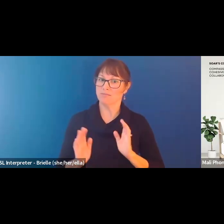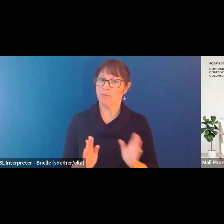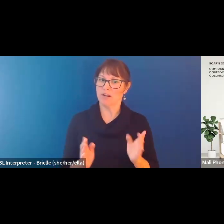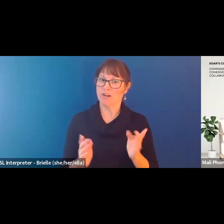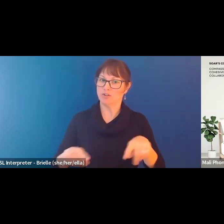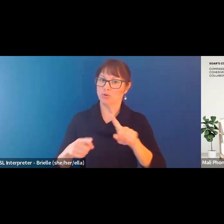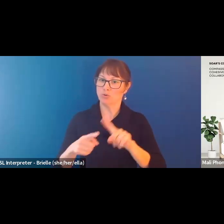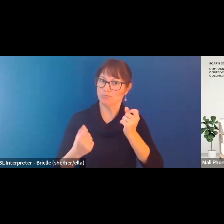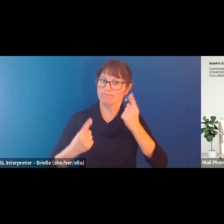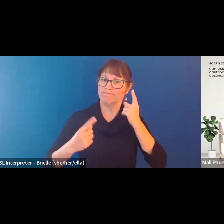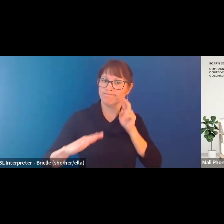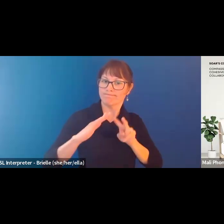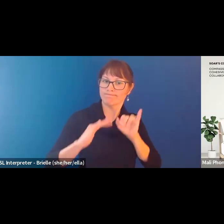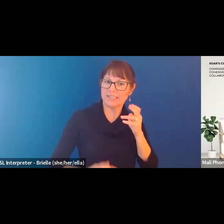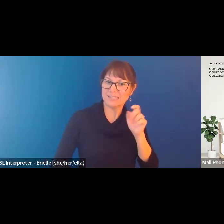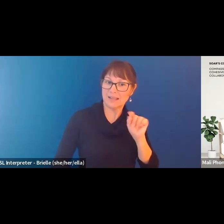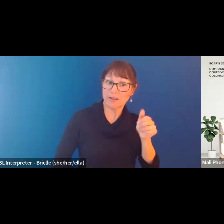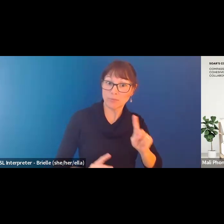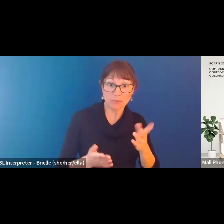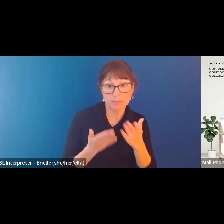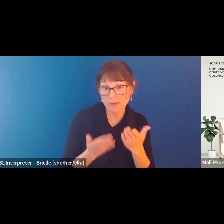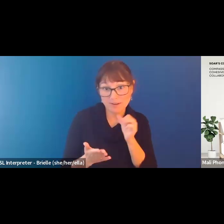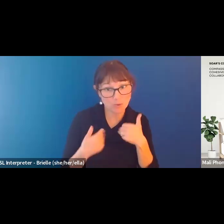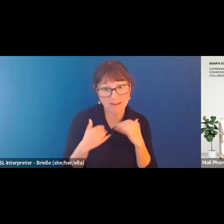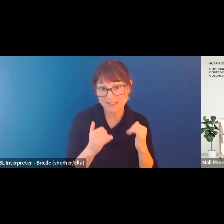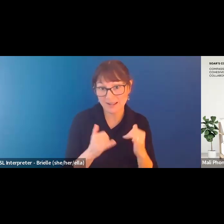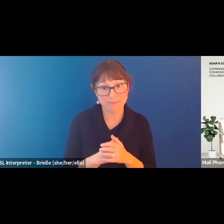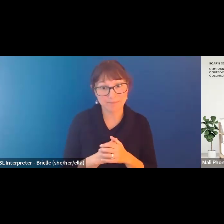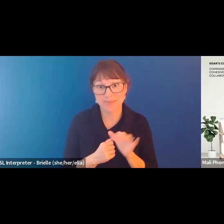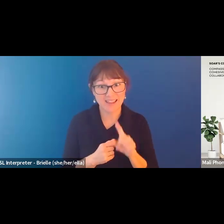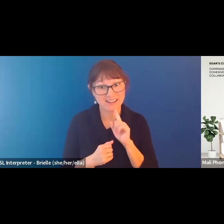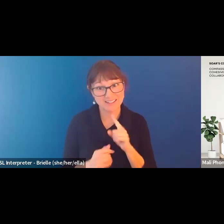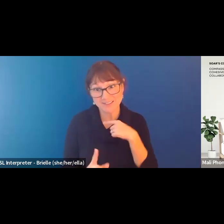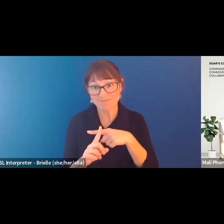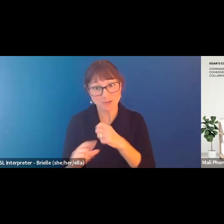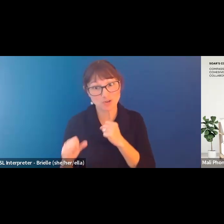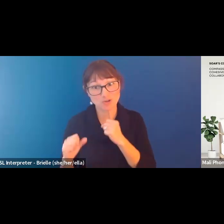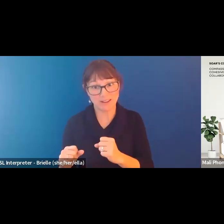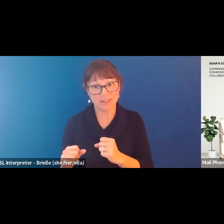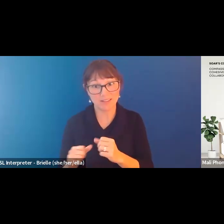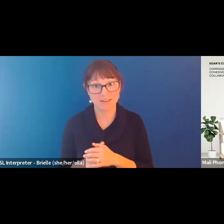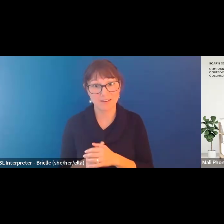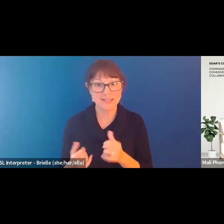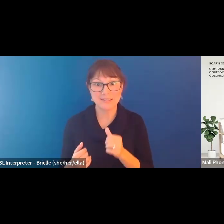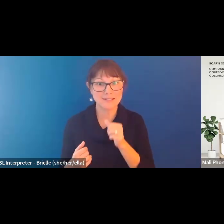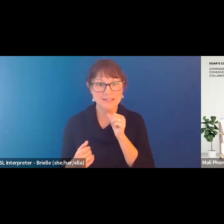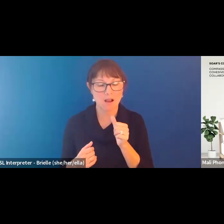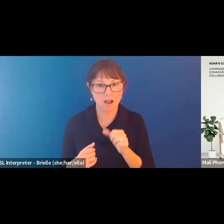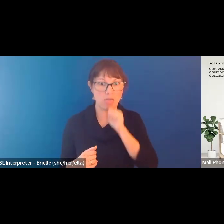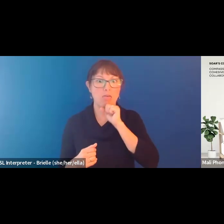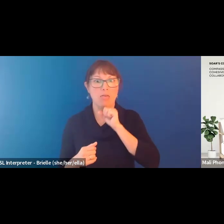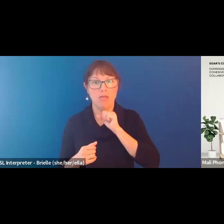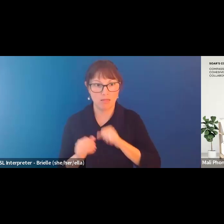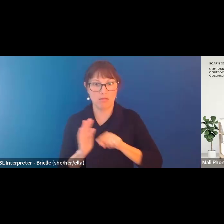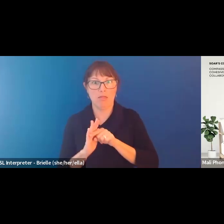insights others may not necessarily have. That is the strength. This is not setback. Many of us